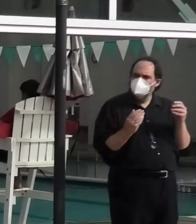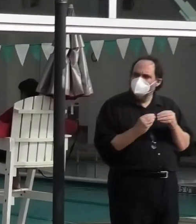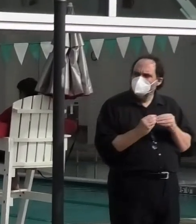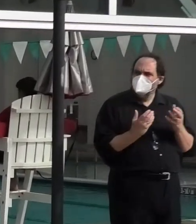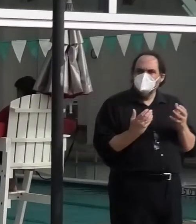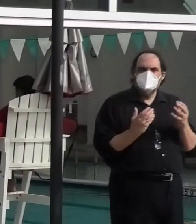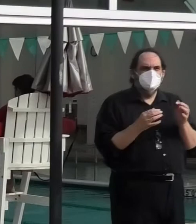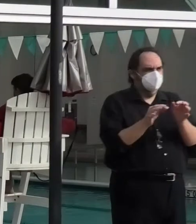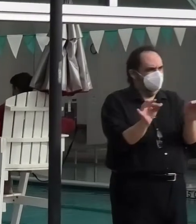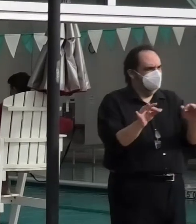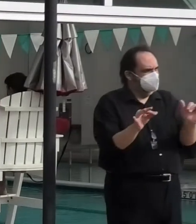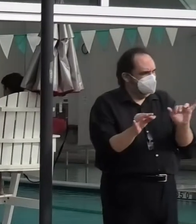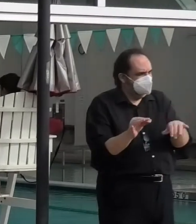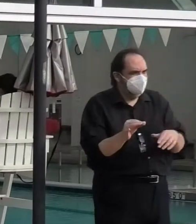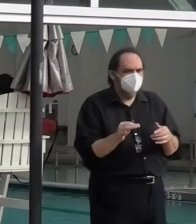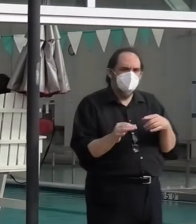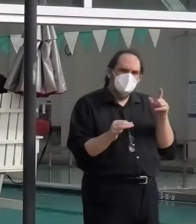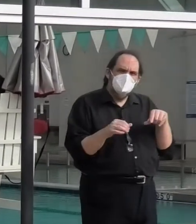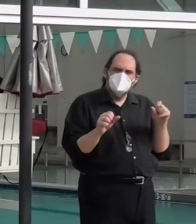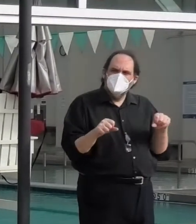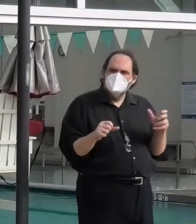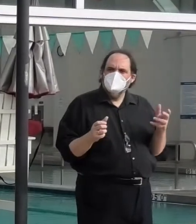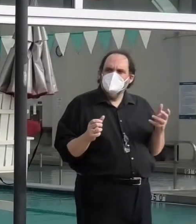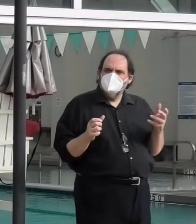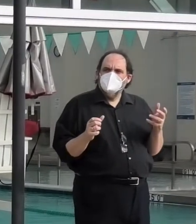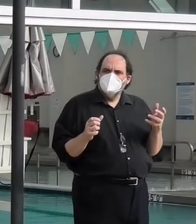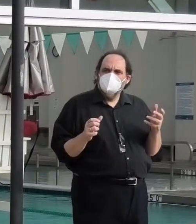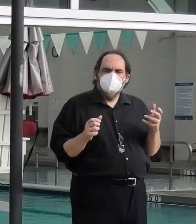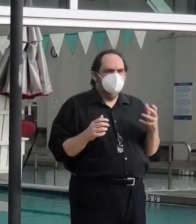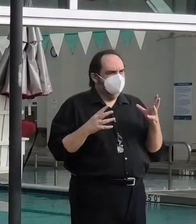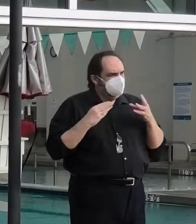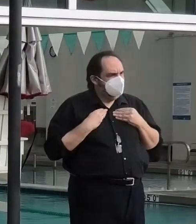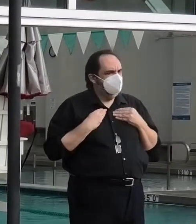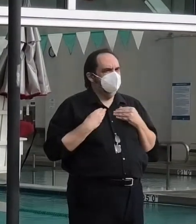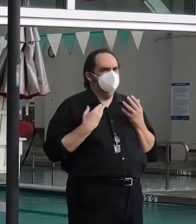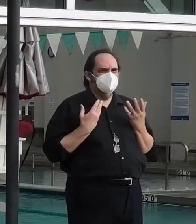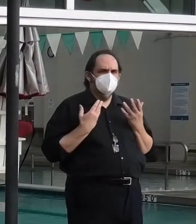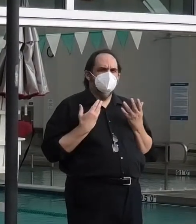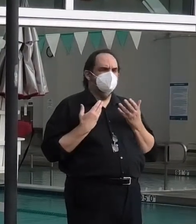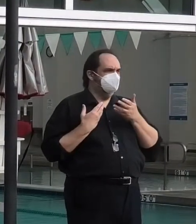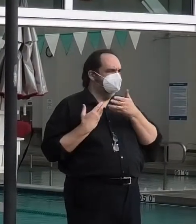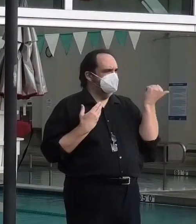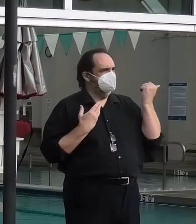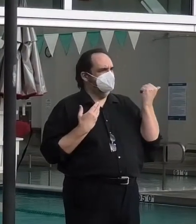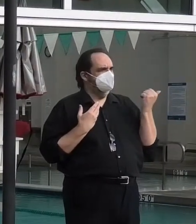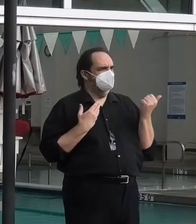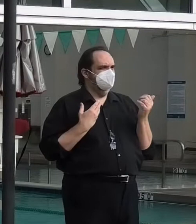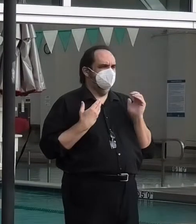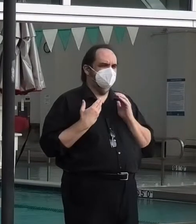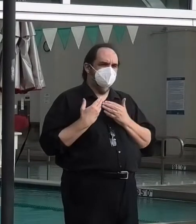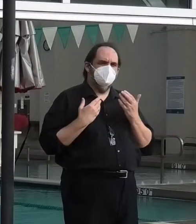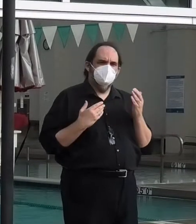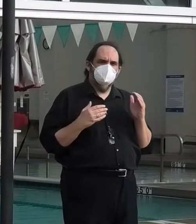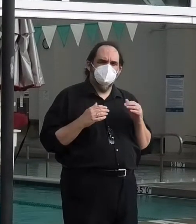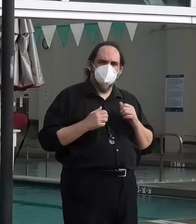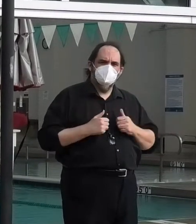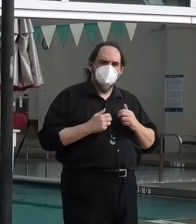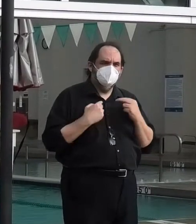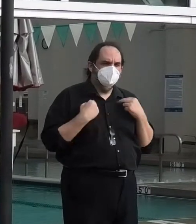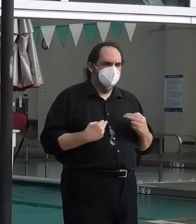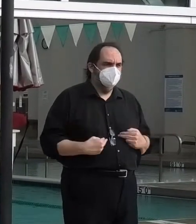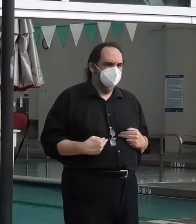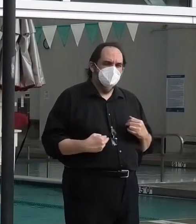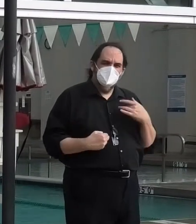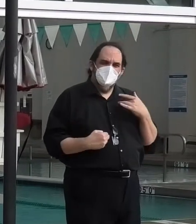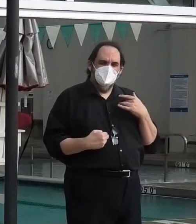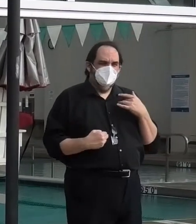more stories. We need to be able to embrace the best in our humanity. When we feel a little bit